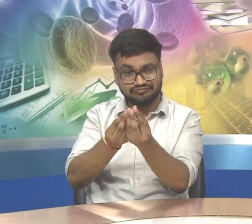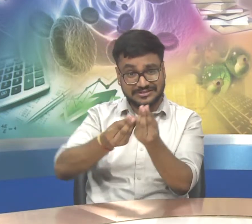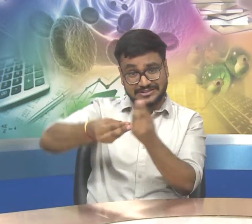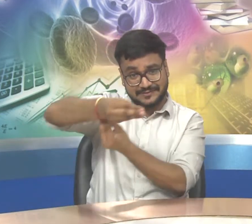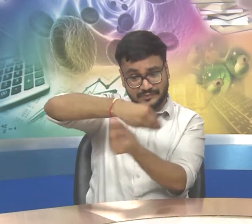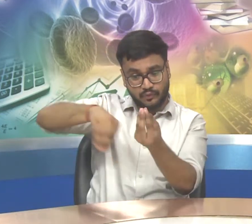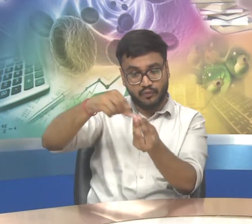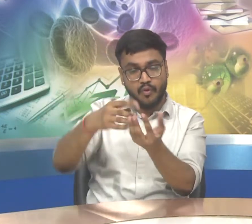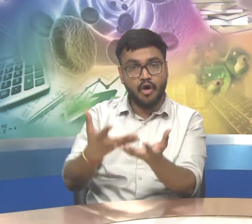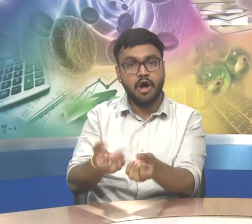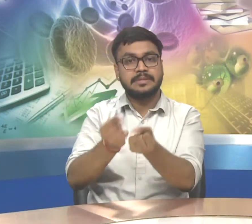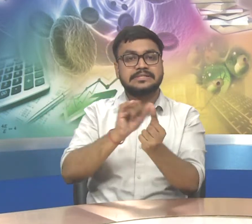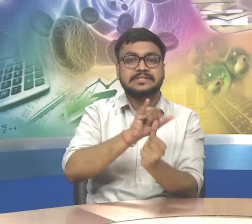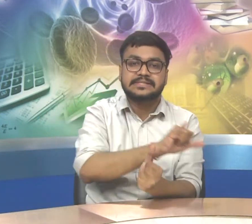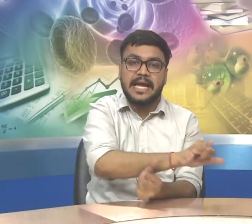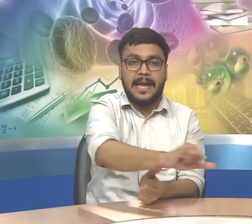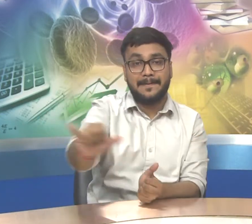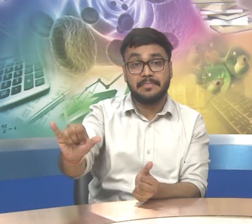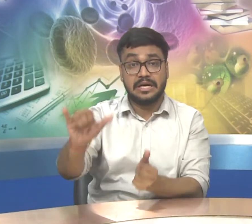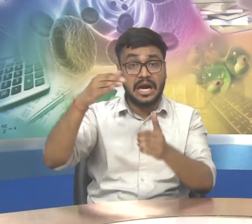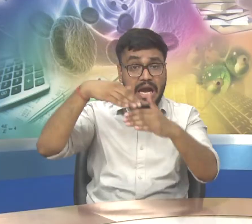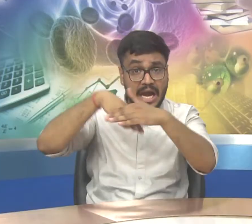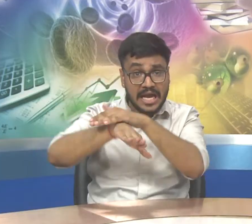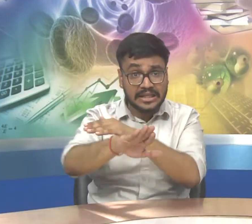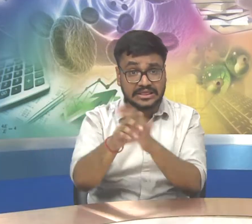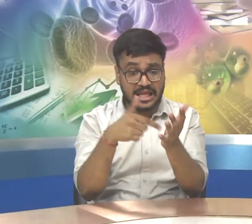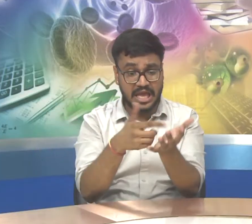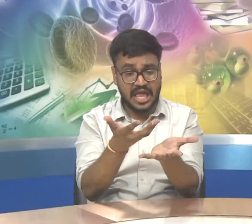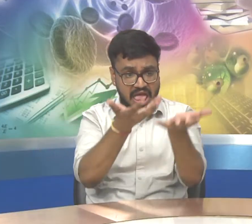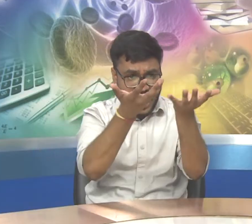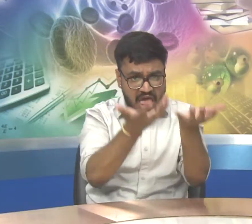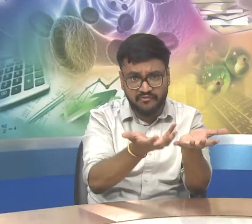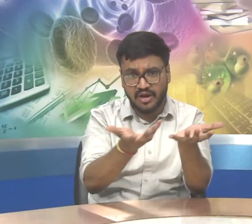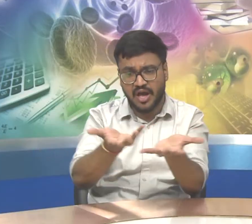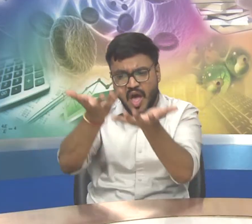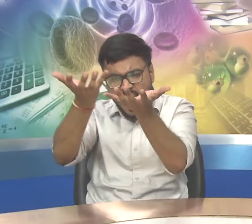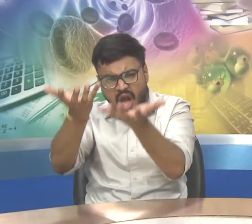atoms of same element can have different masses.